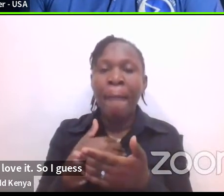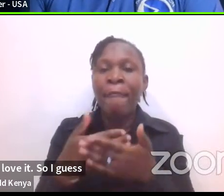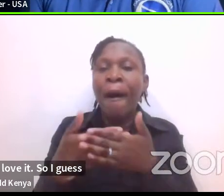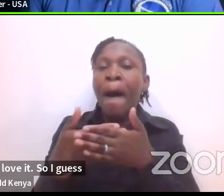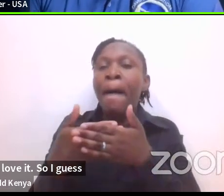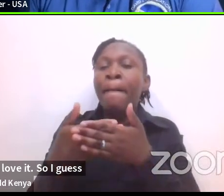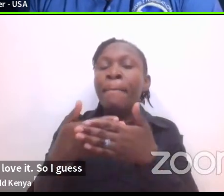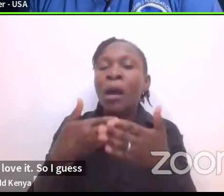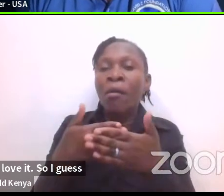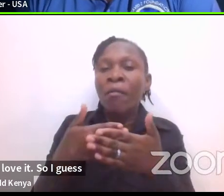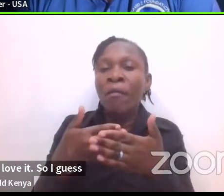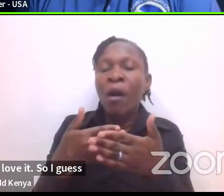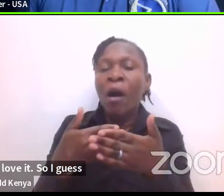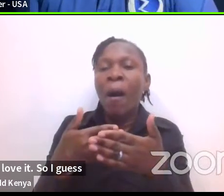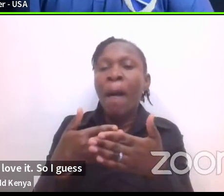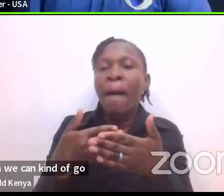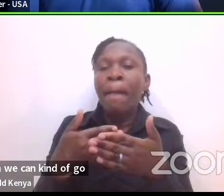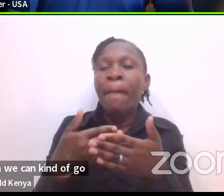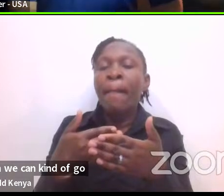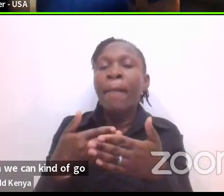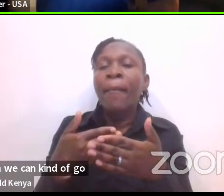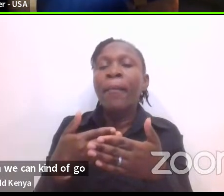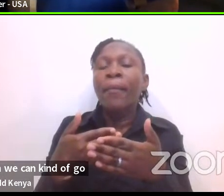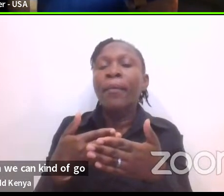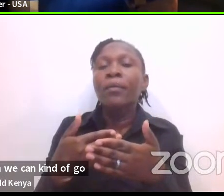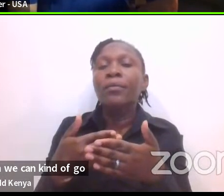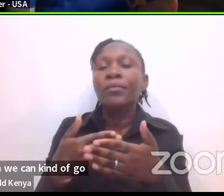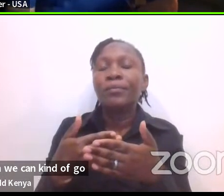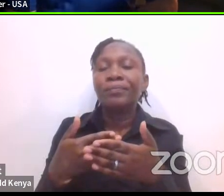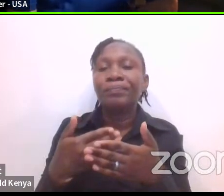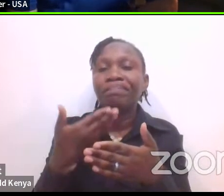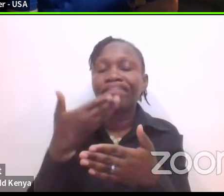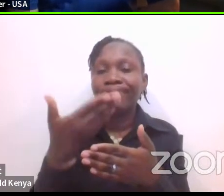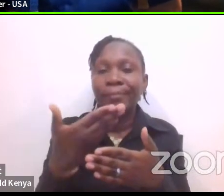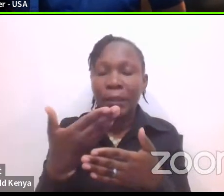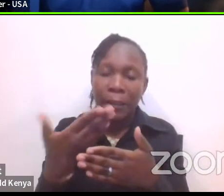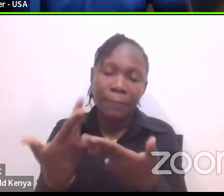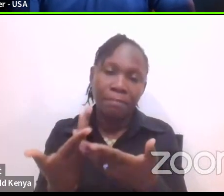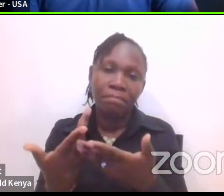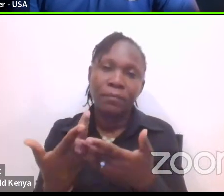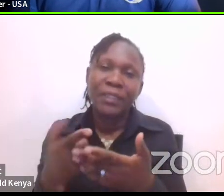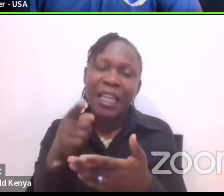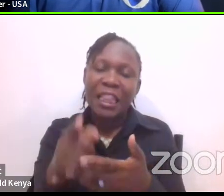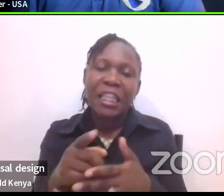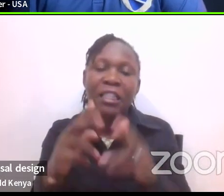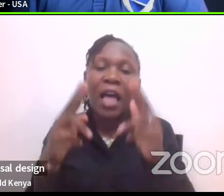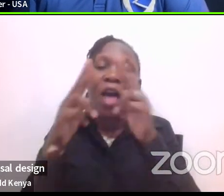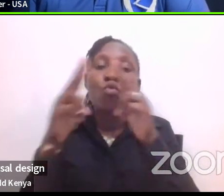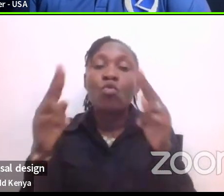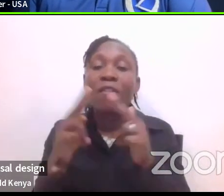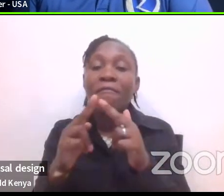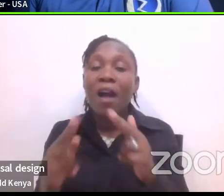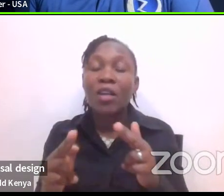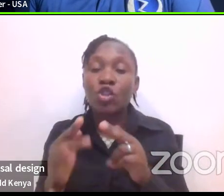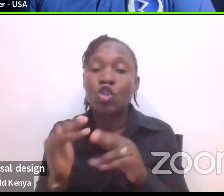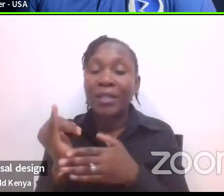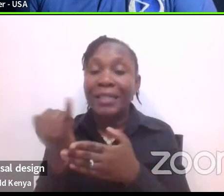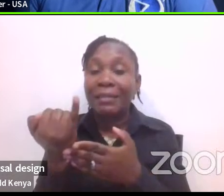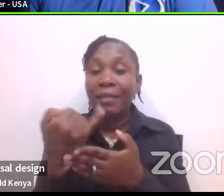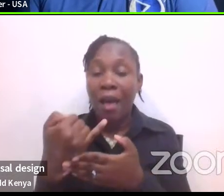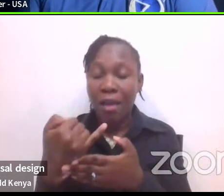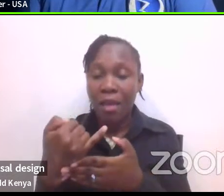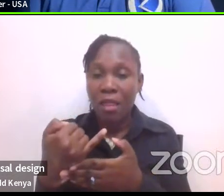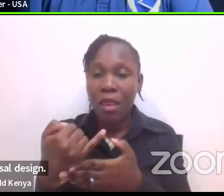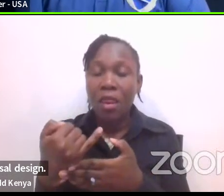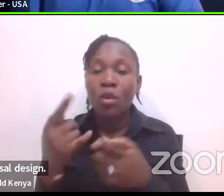can kind of go back and forth. But I think it really is this universal design to education,